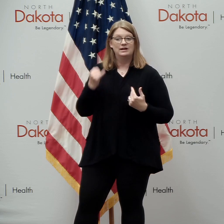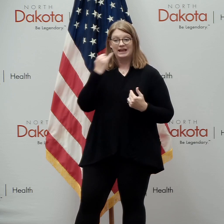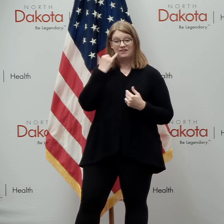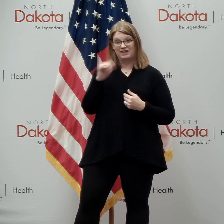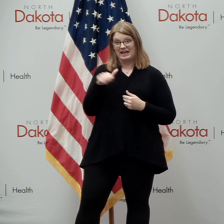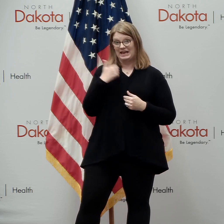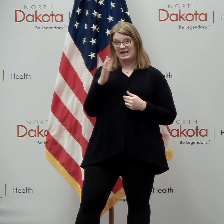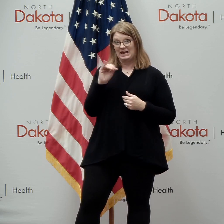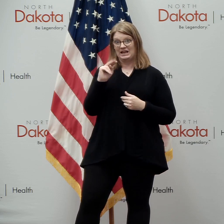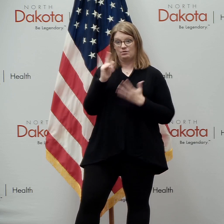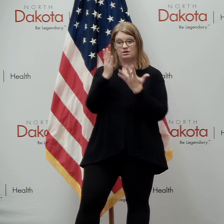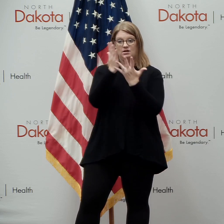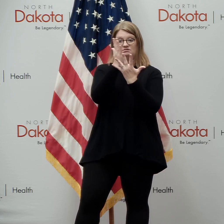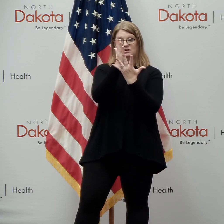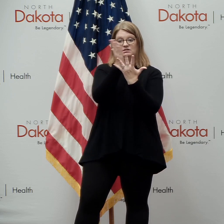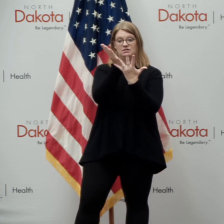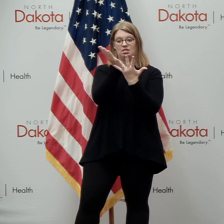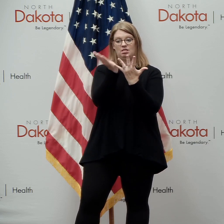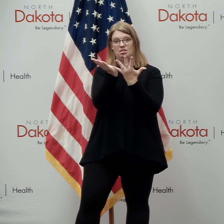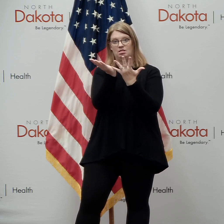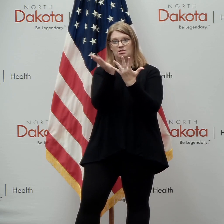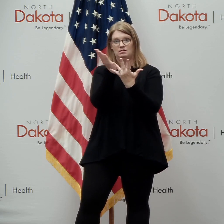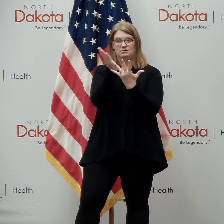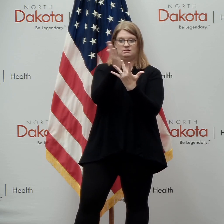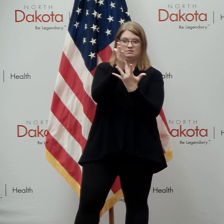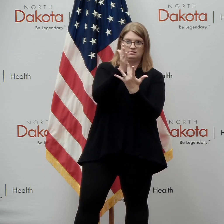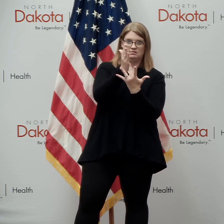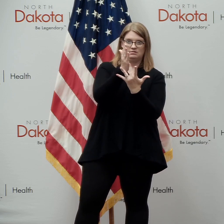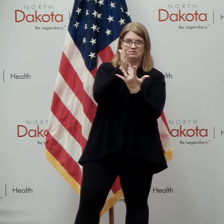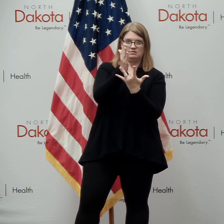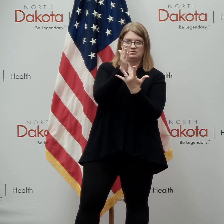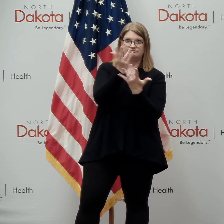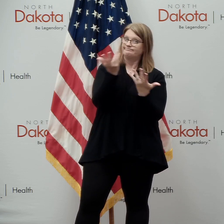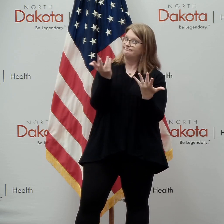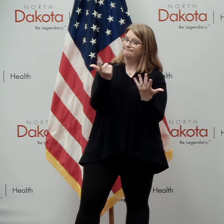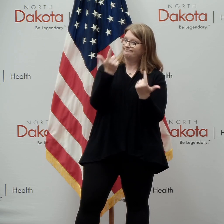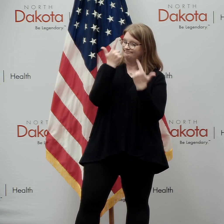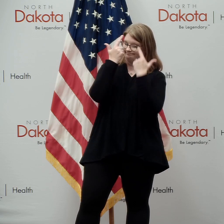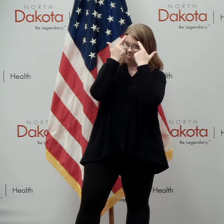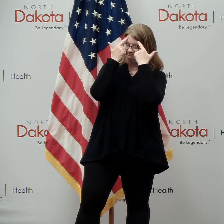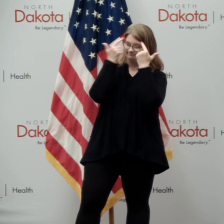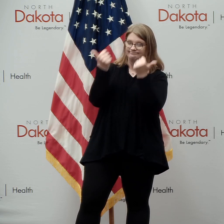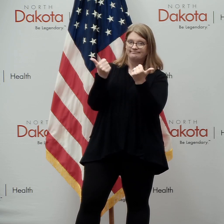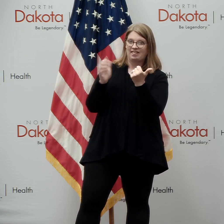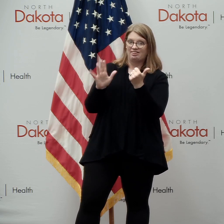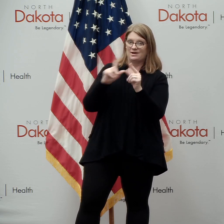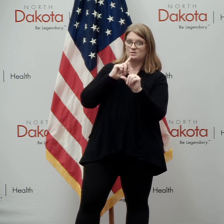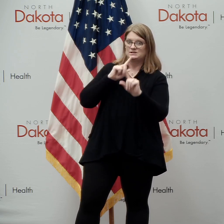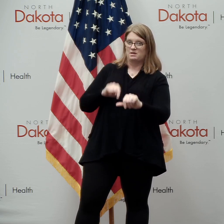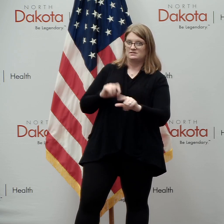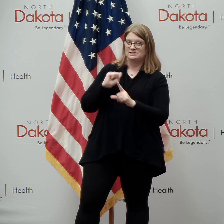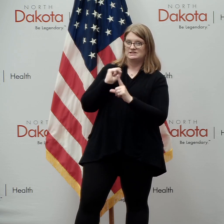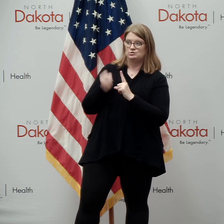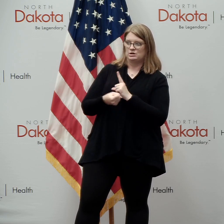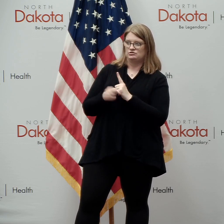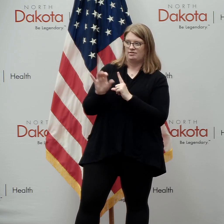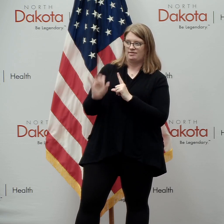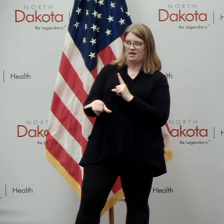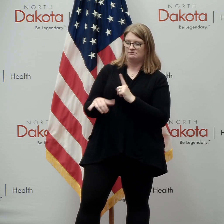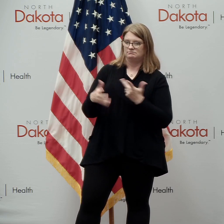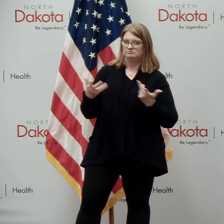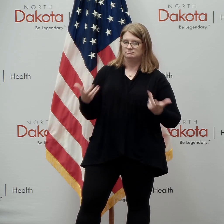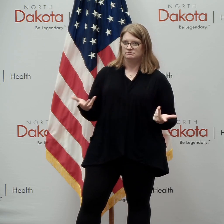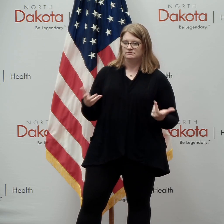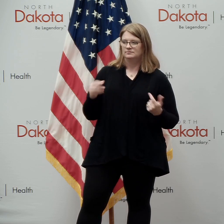up or goes down depends on how well they're responding to the situation or the prevalence that they have